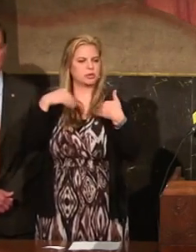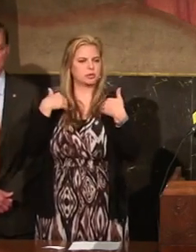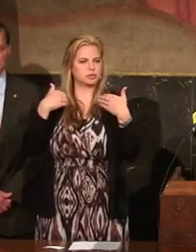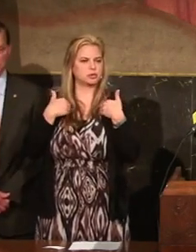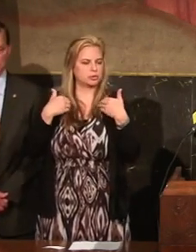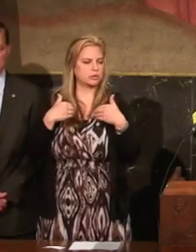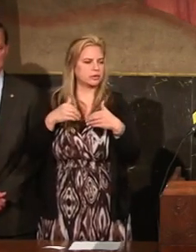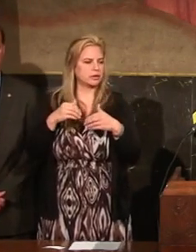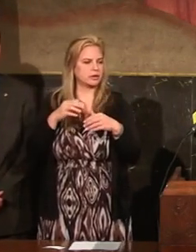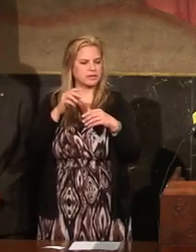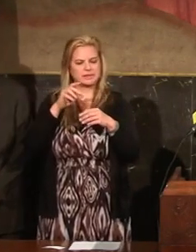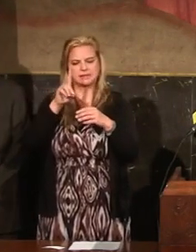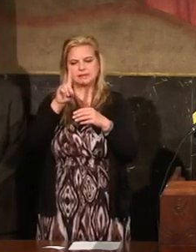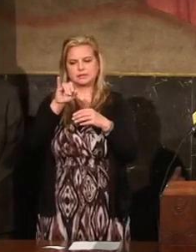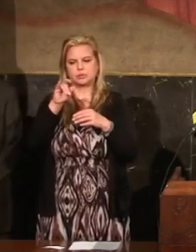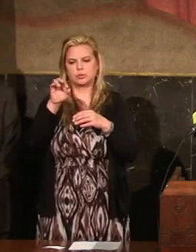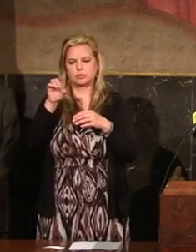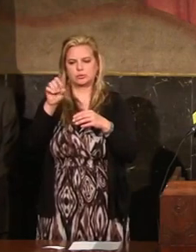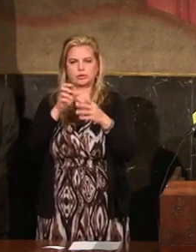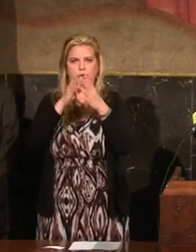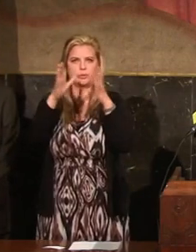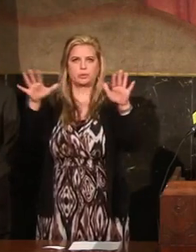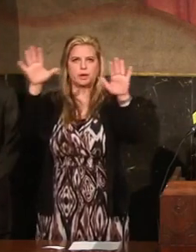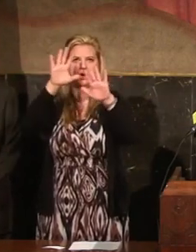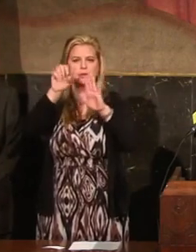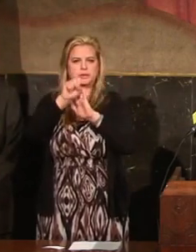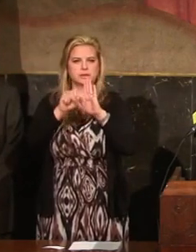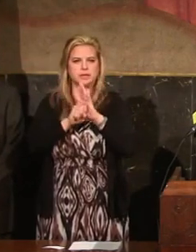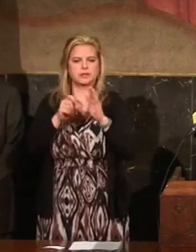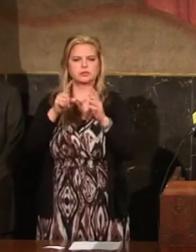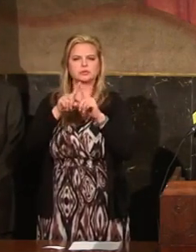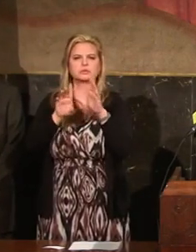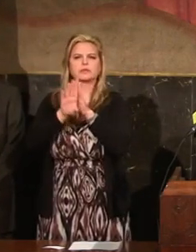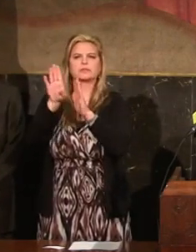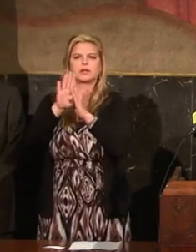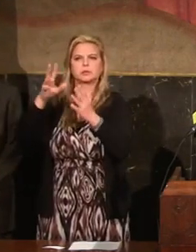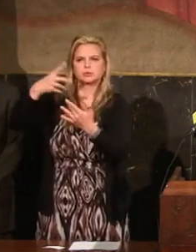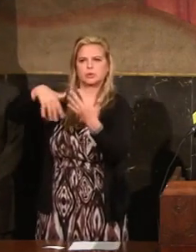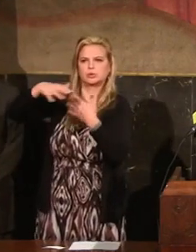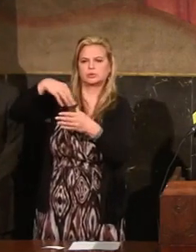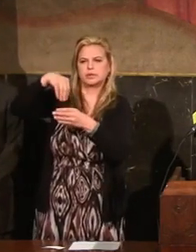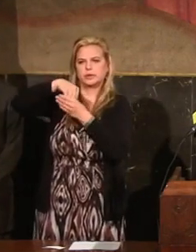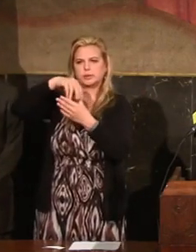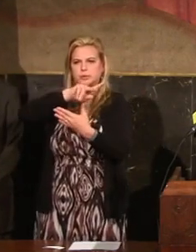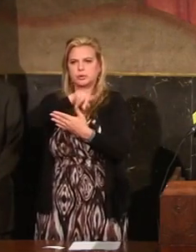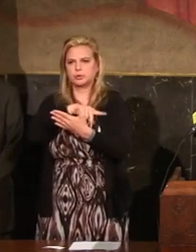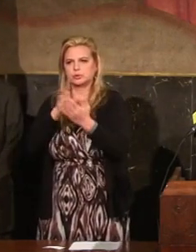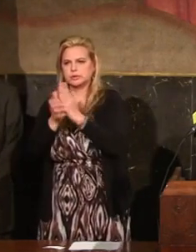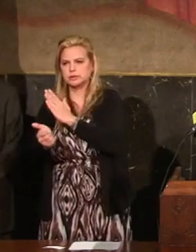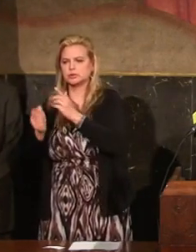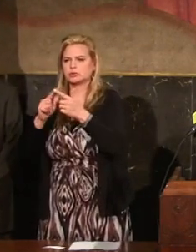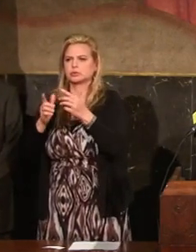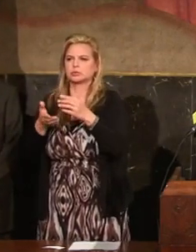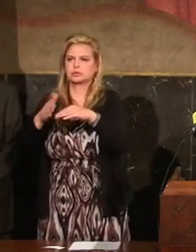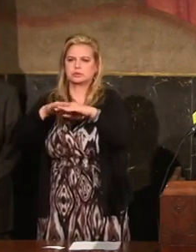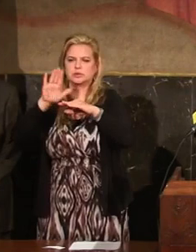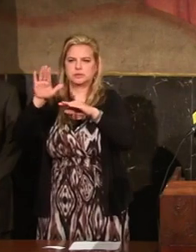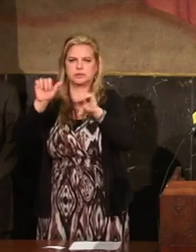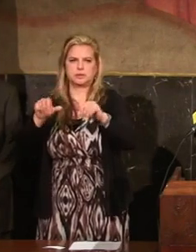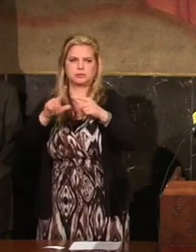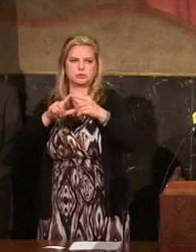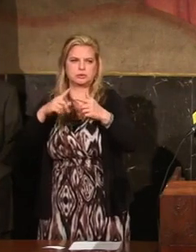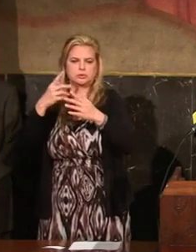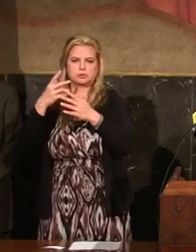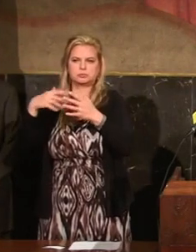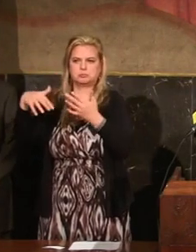disorders throughout the state to develop social and interpersonal skills, to increase their ability to be in